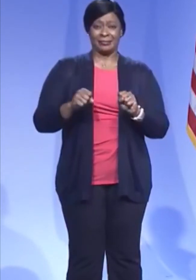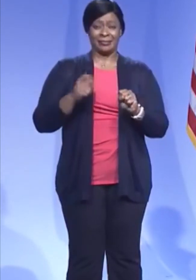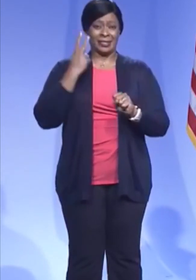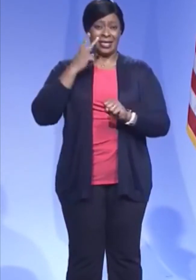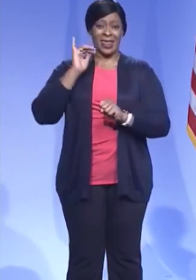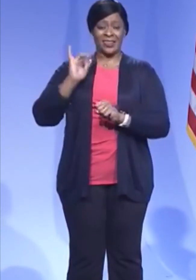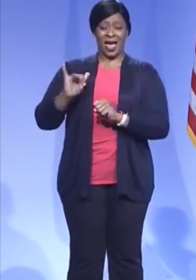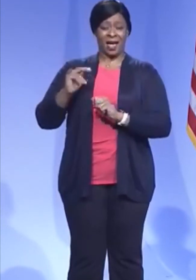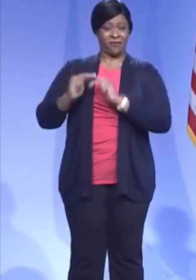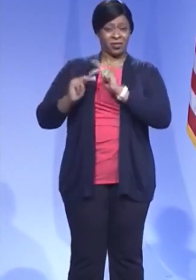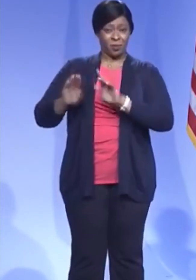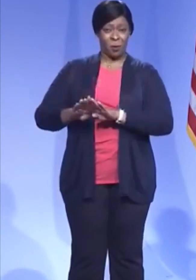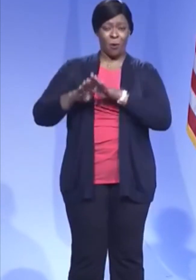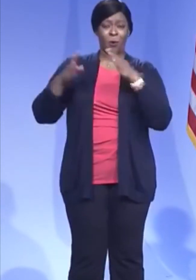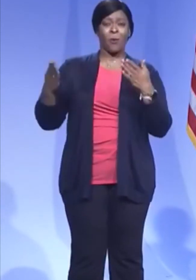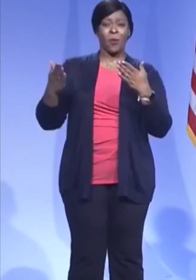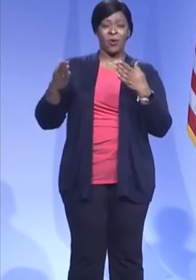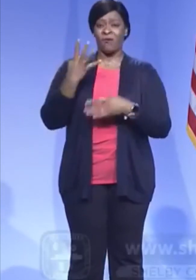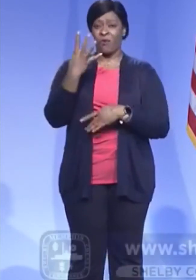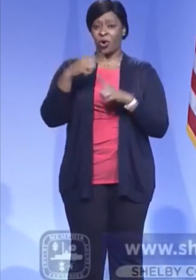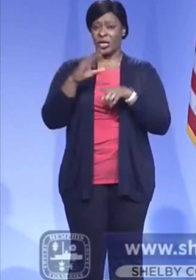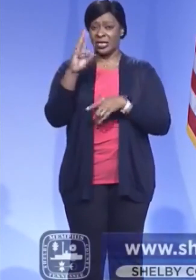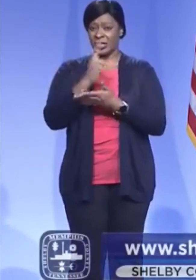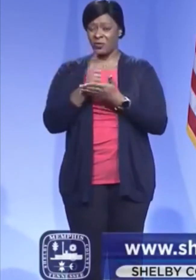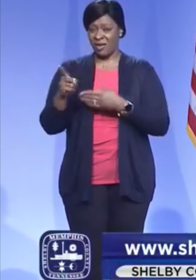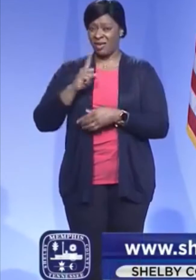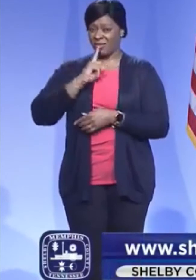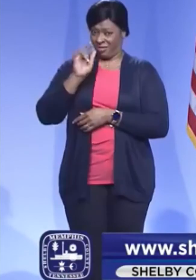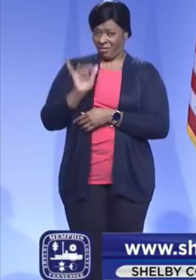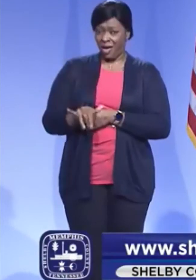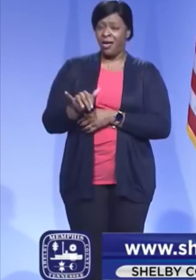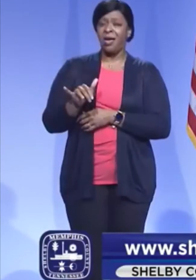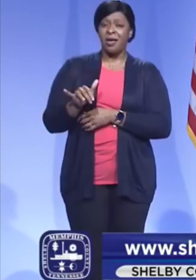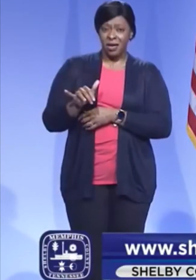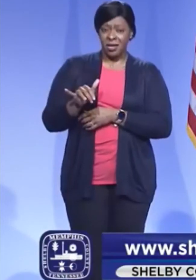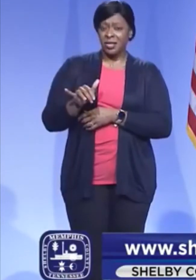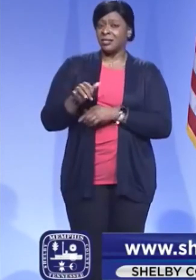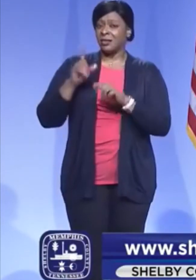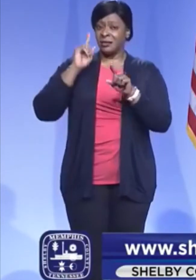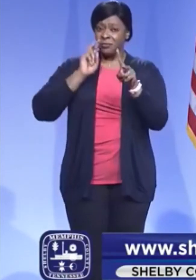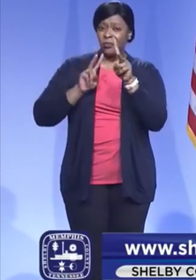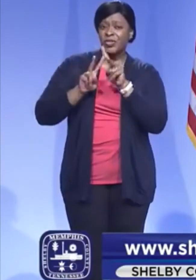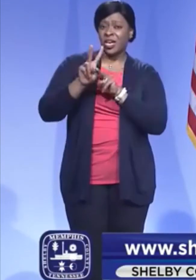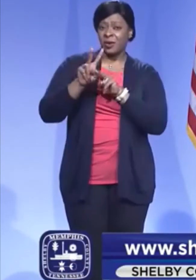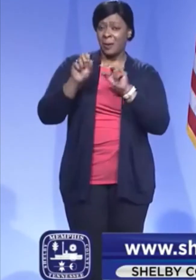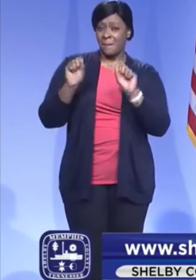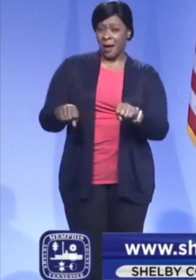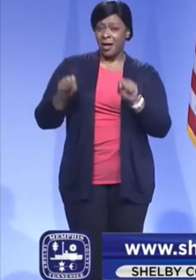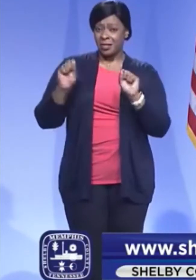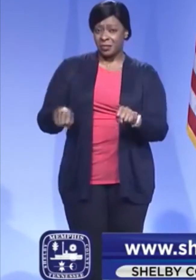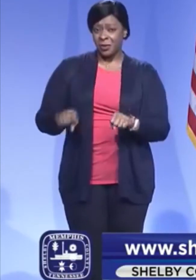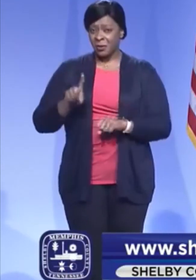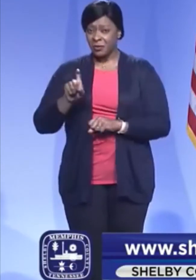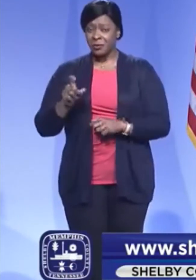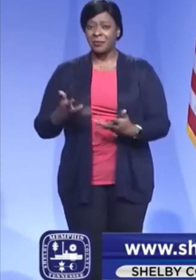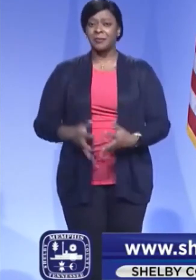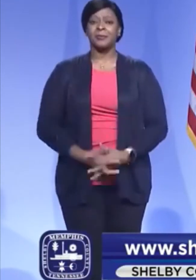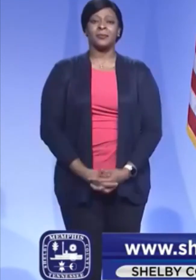be open in 4 to 6 weeks. Is that a trajectory that looks to be possible?